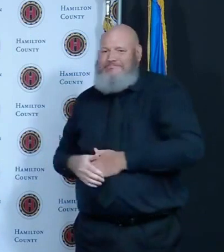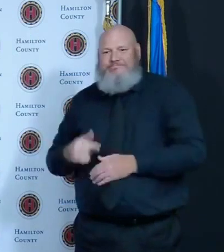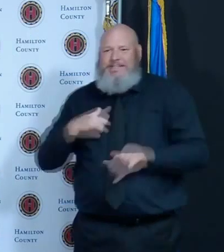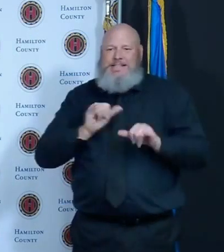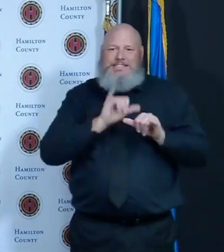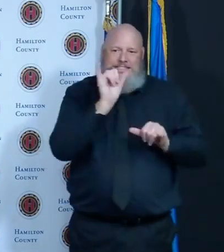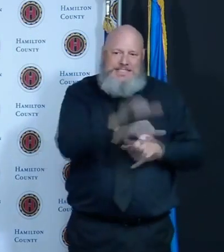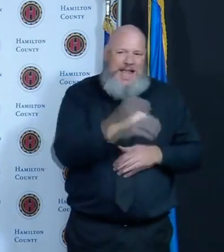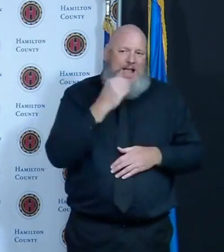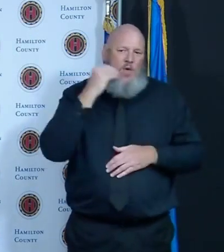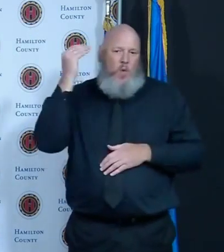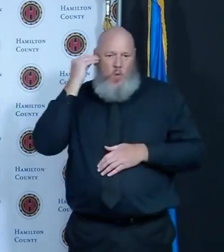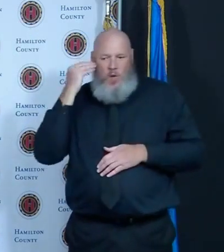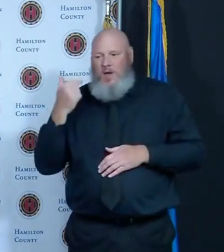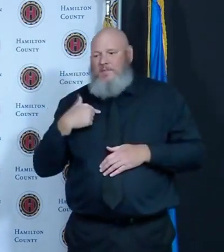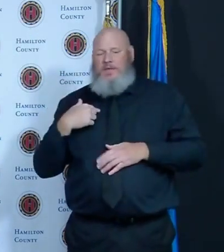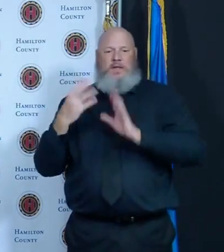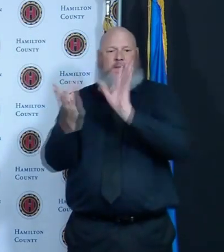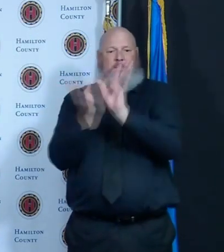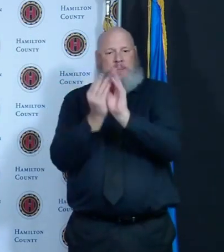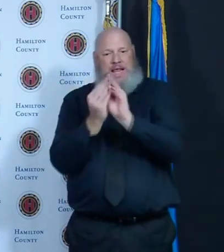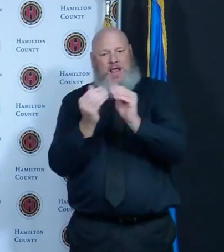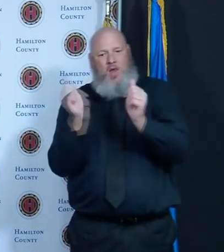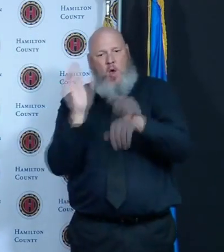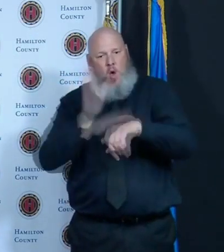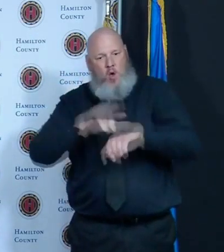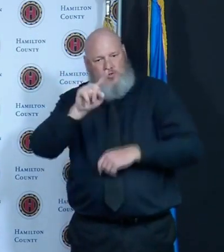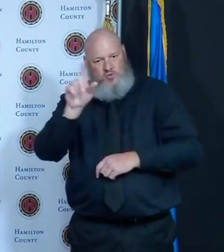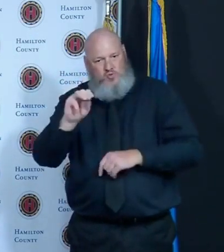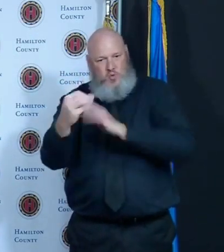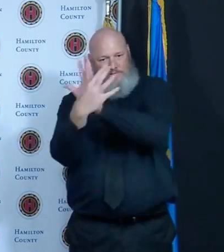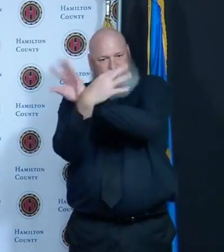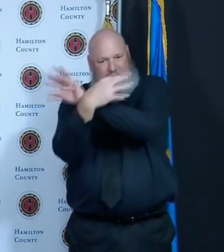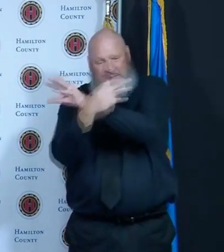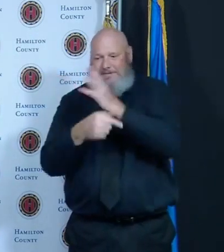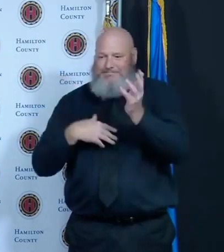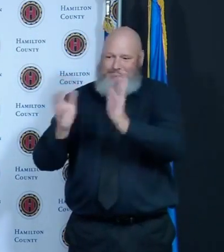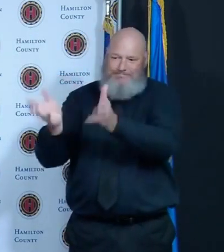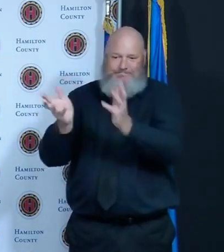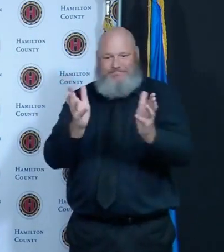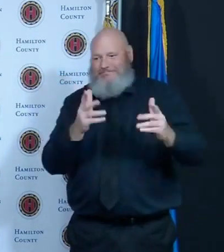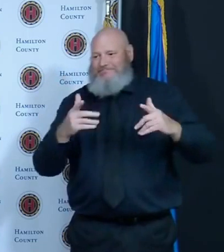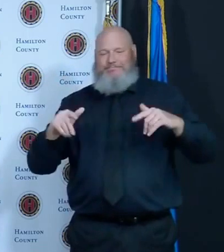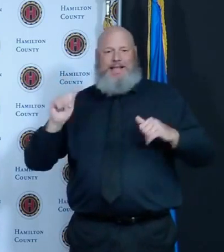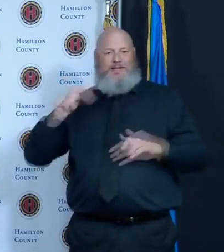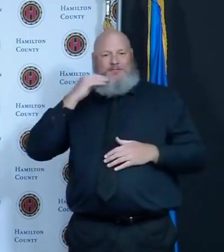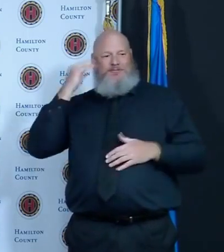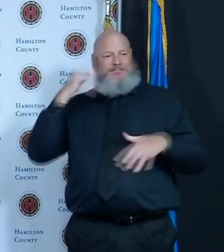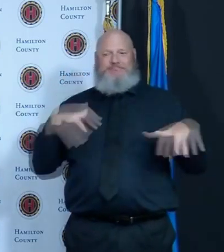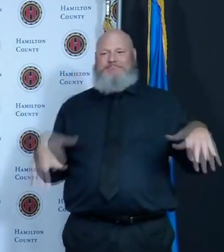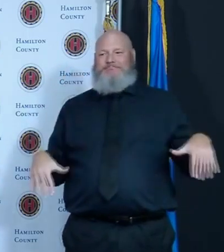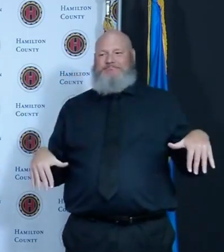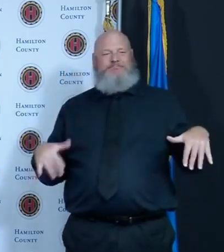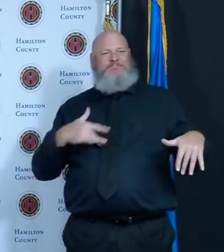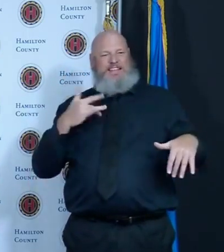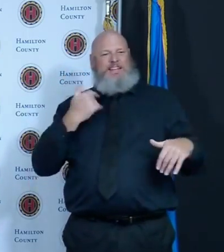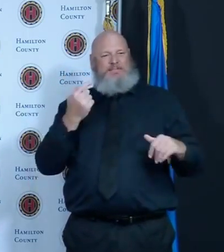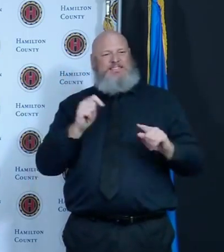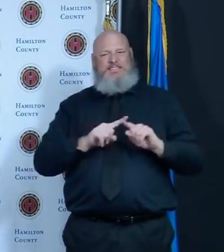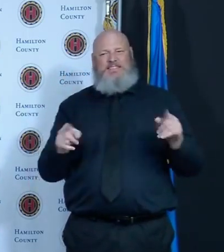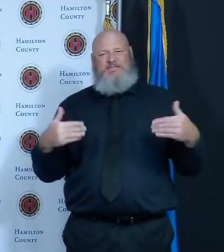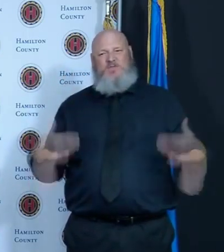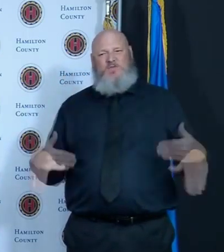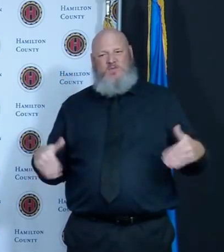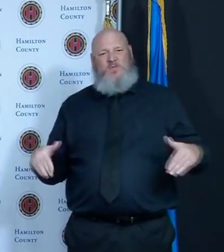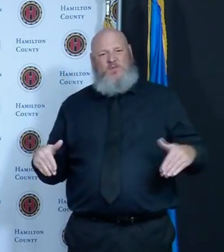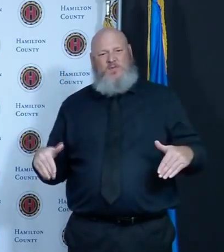those lines. It won't be exactly like I had imagined it would be, but it's still going to be special because we've had ups and downs, we've had great success, and we've had